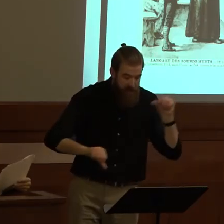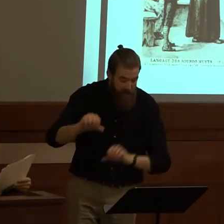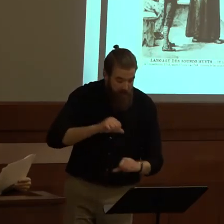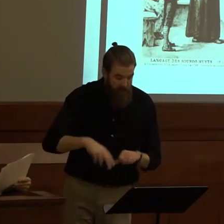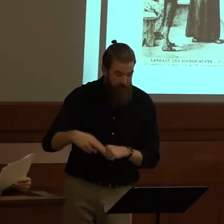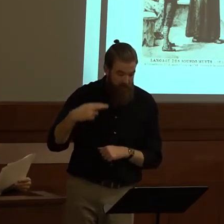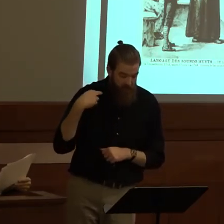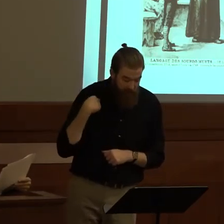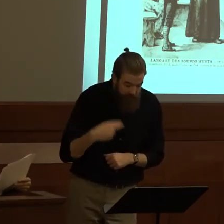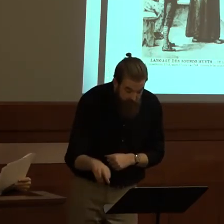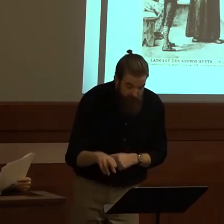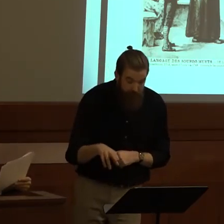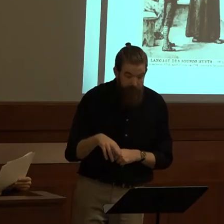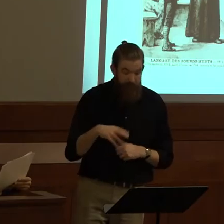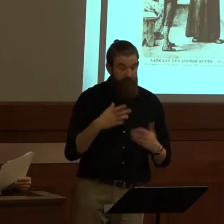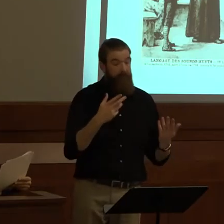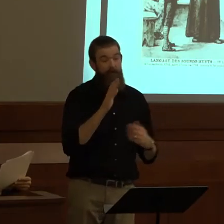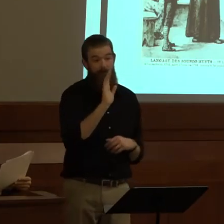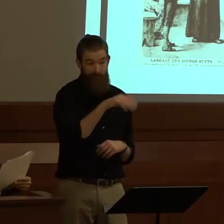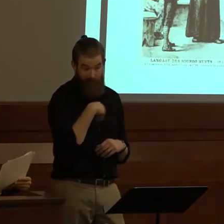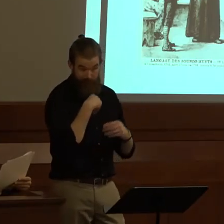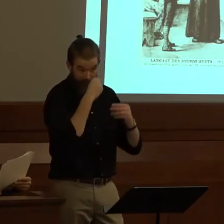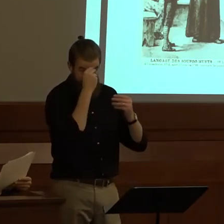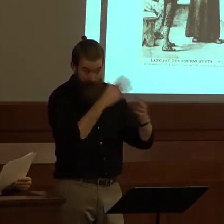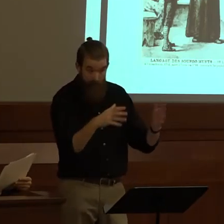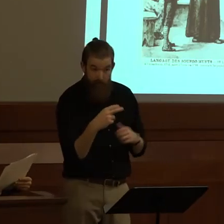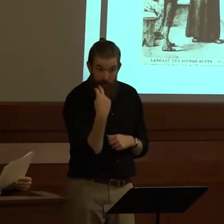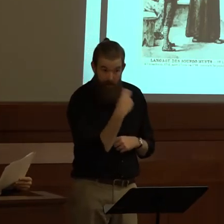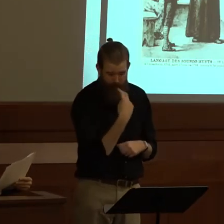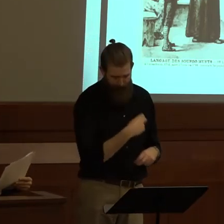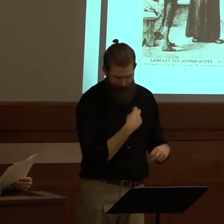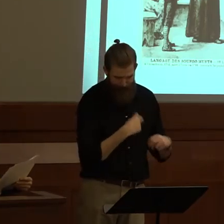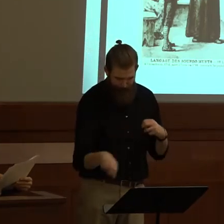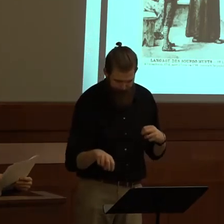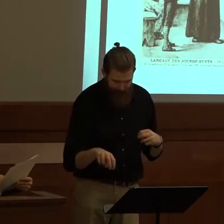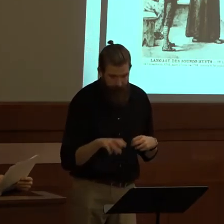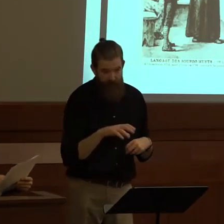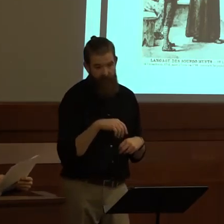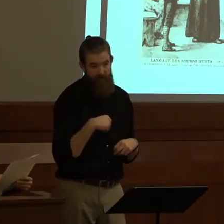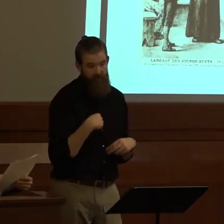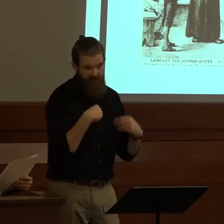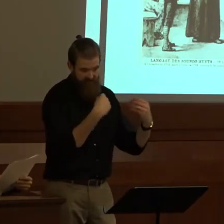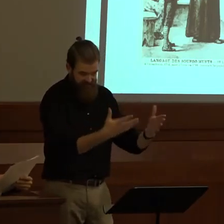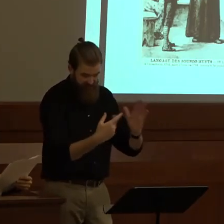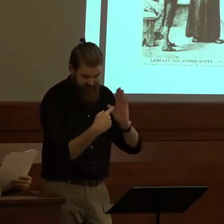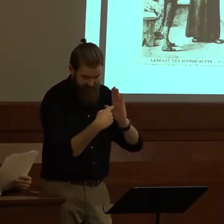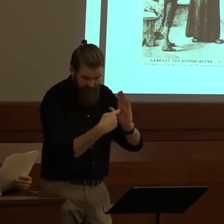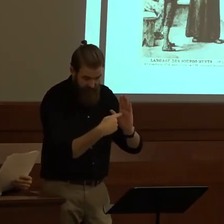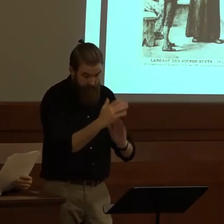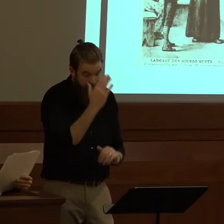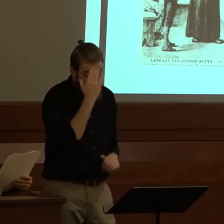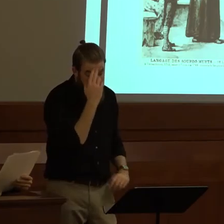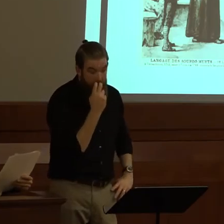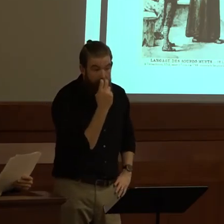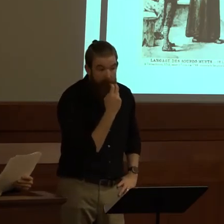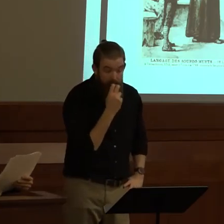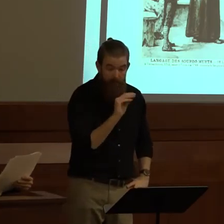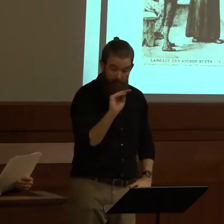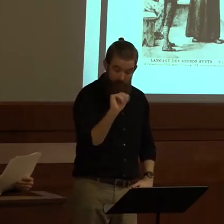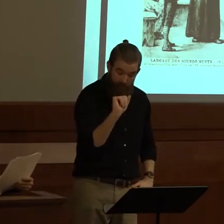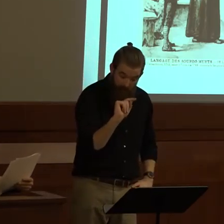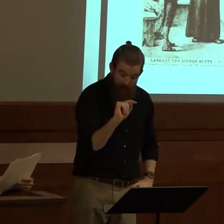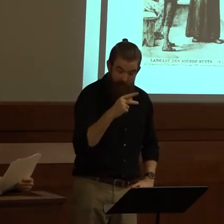Mat, pat, bat, mad, pad, bad, mit, pit, bit,